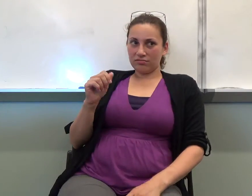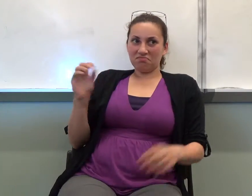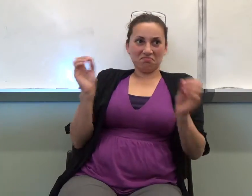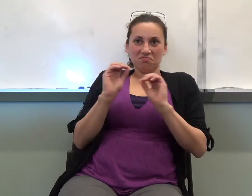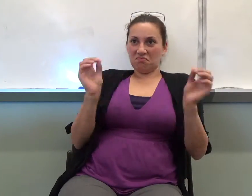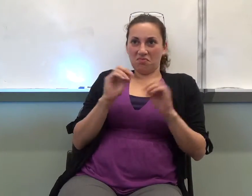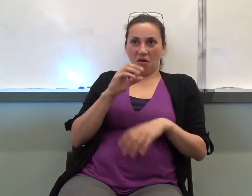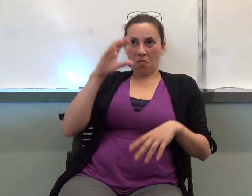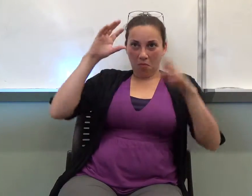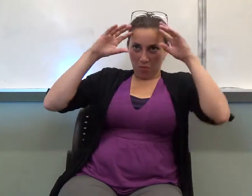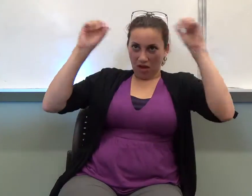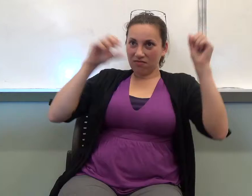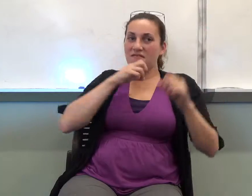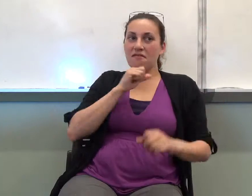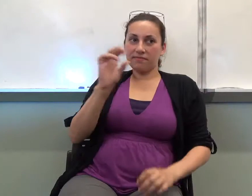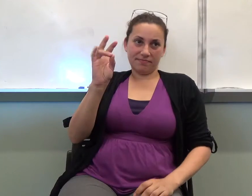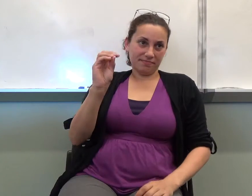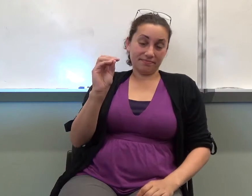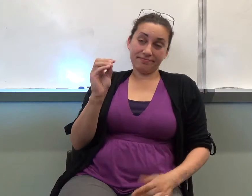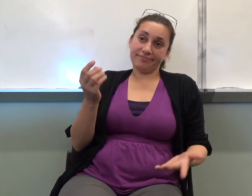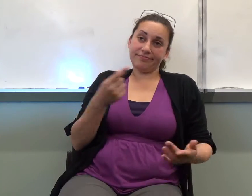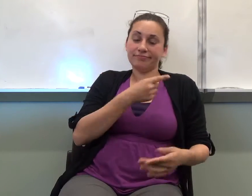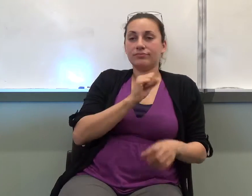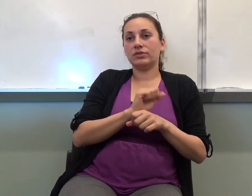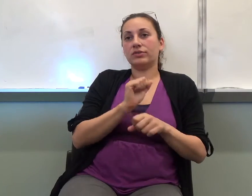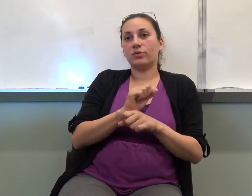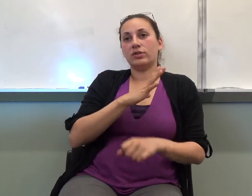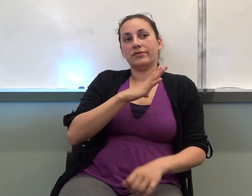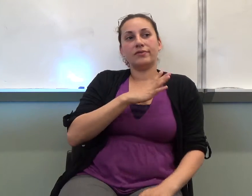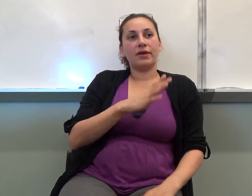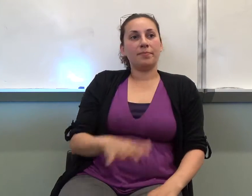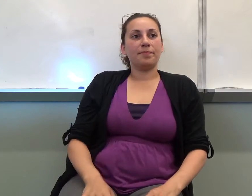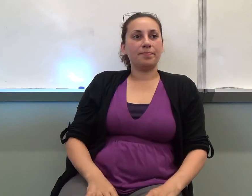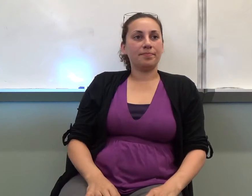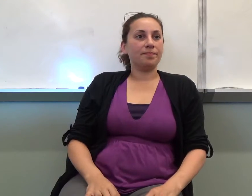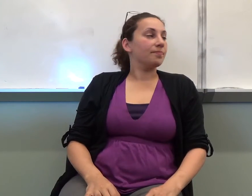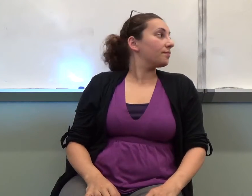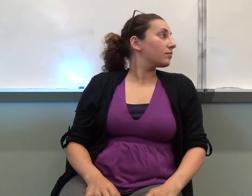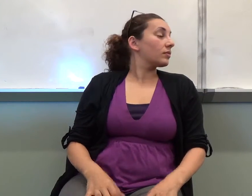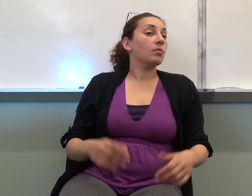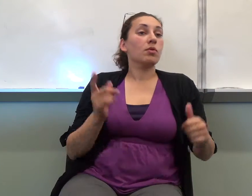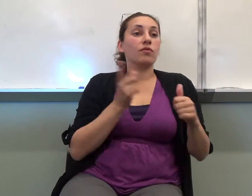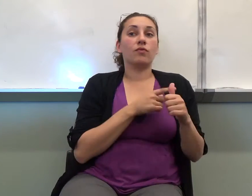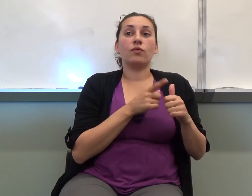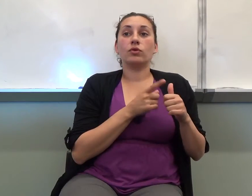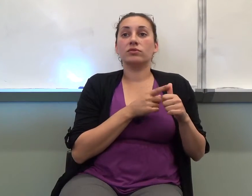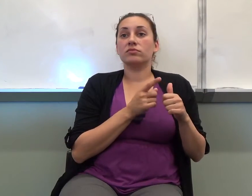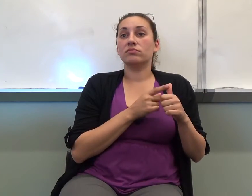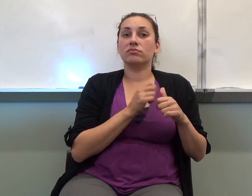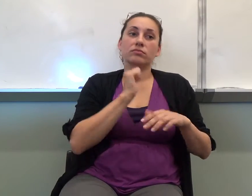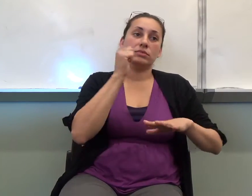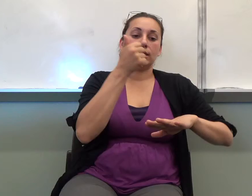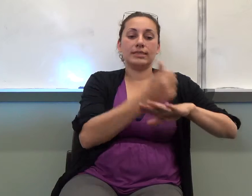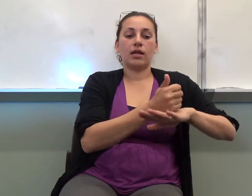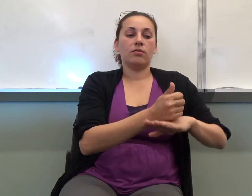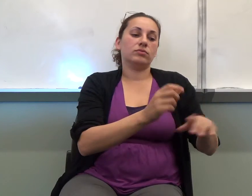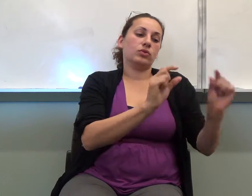70, so this works. Okay, so first of all, you establish your class intervals, and they've got to obey these